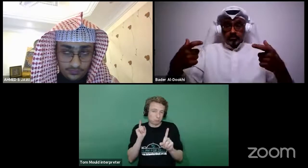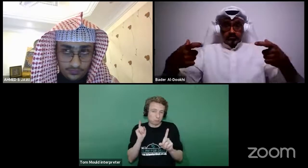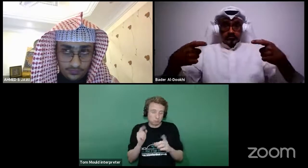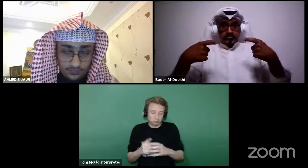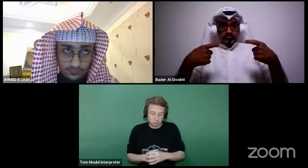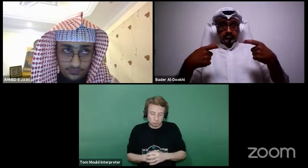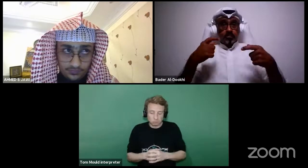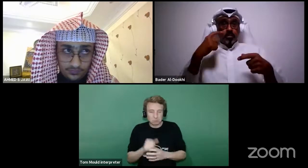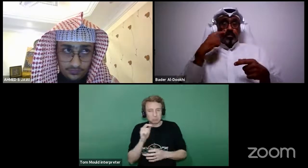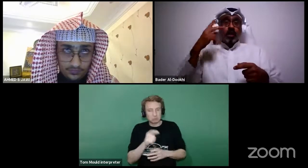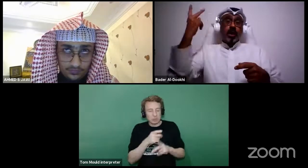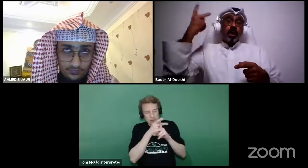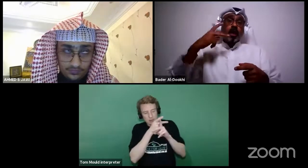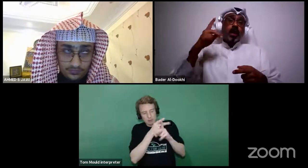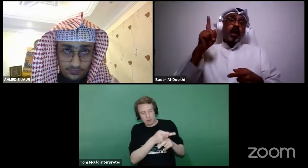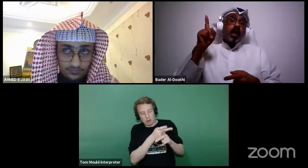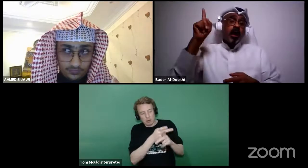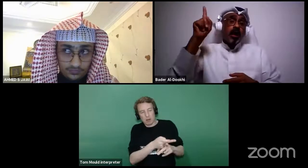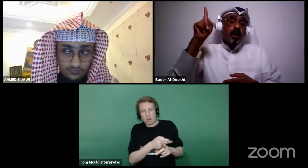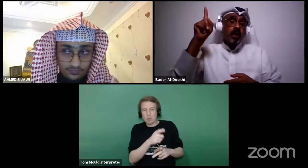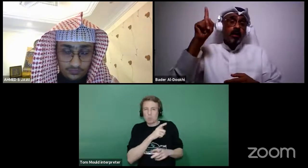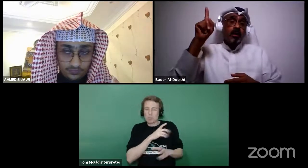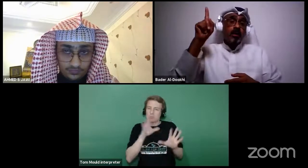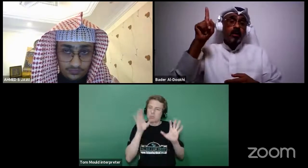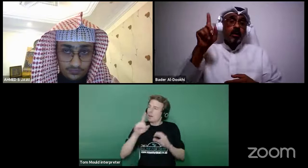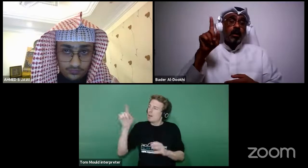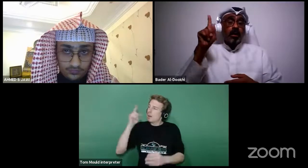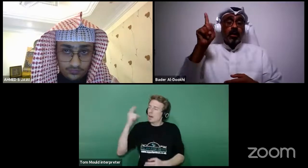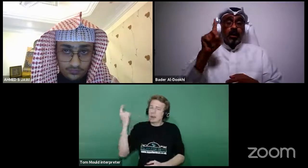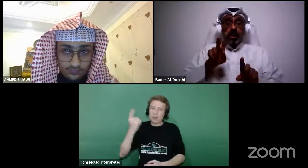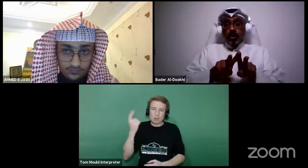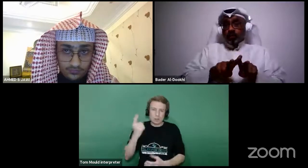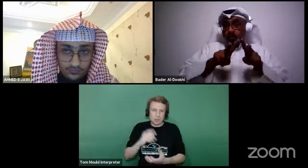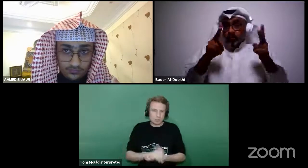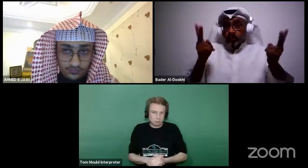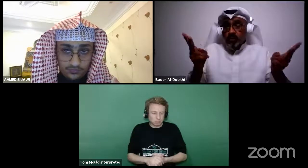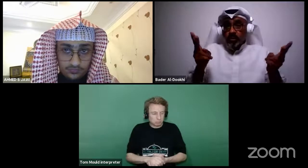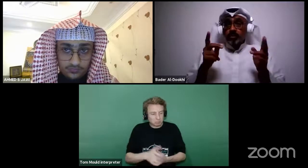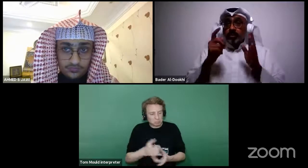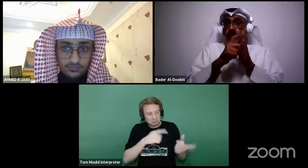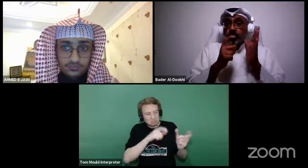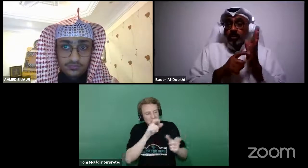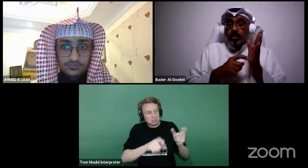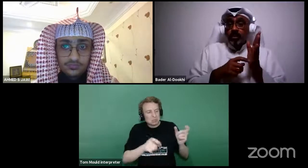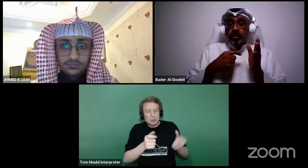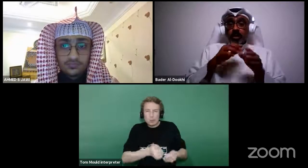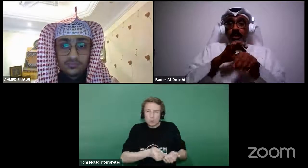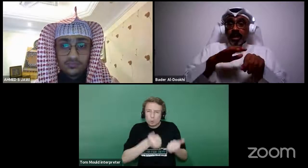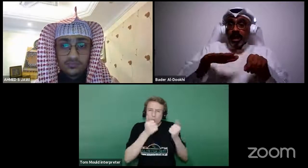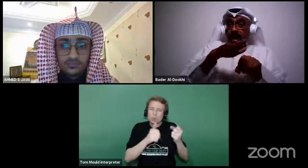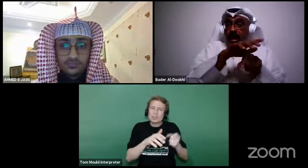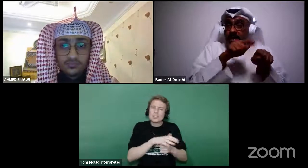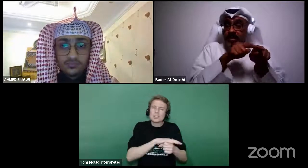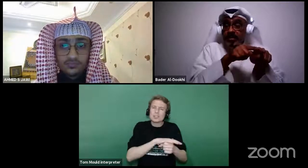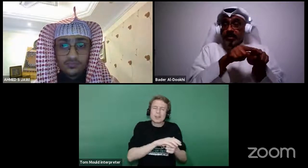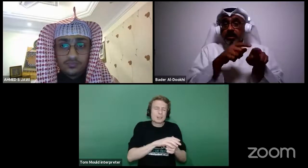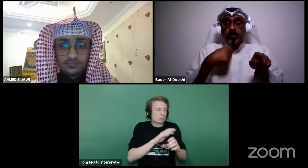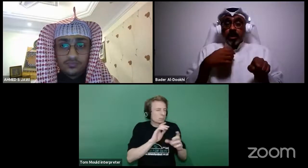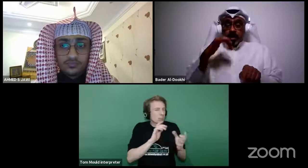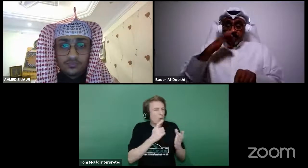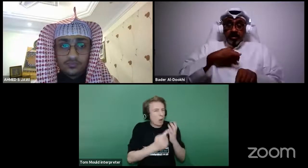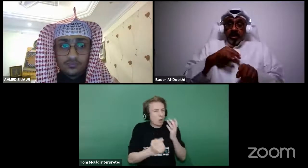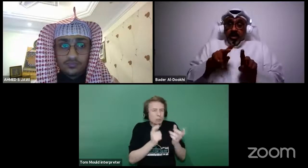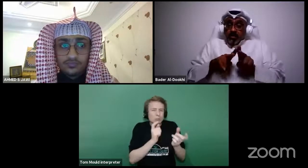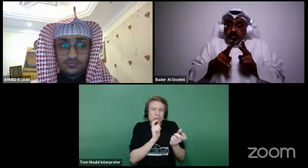of Allah. Verily Allah will not change the good condition of a people as long as they do not change their state of